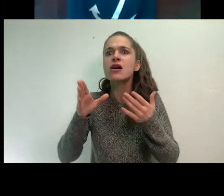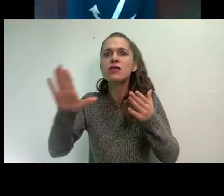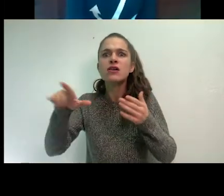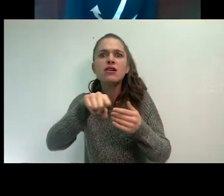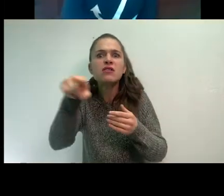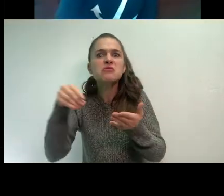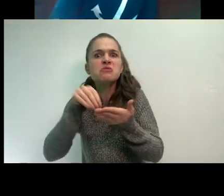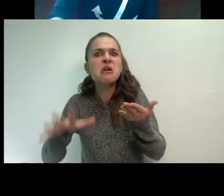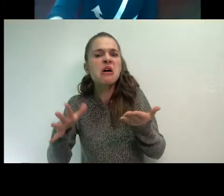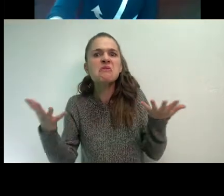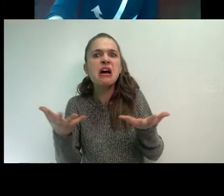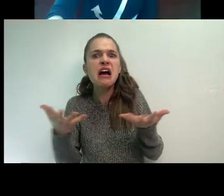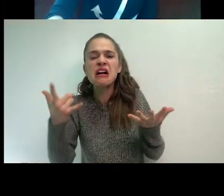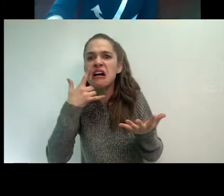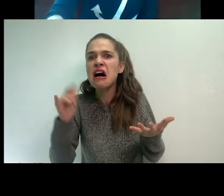were